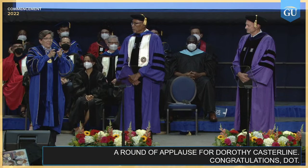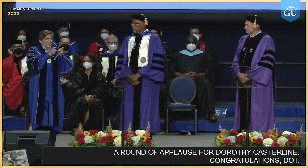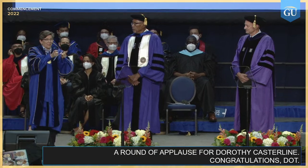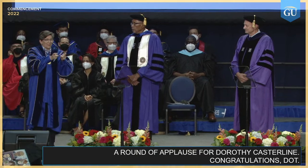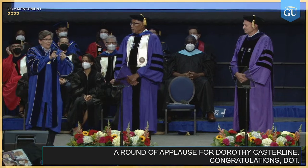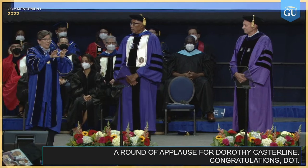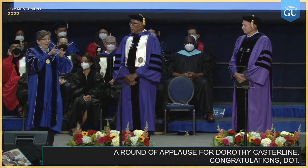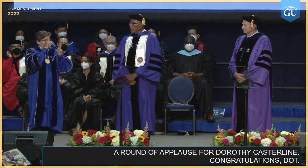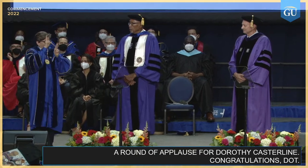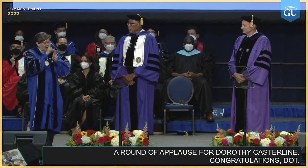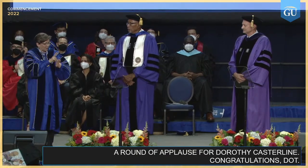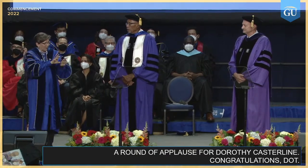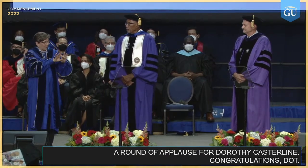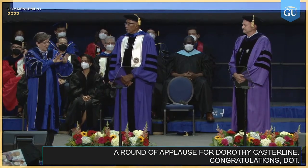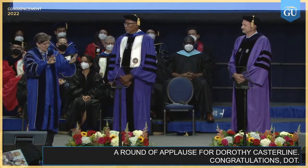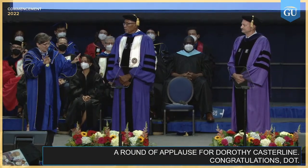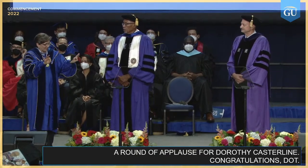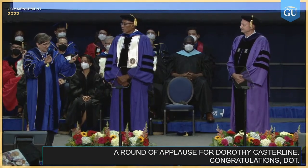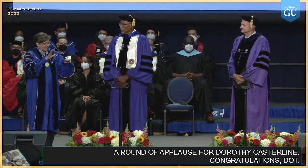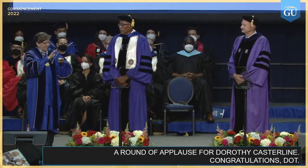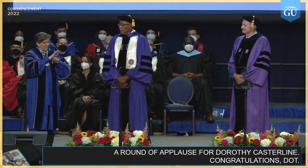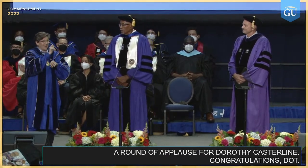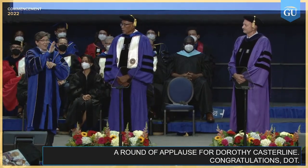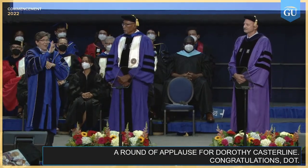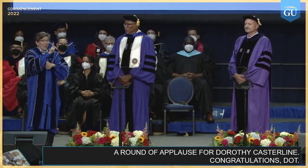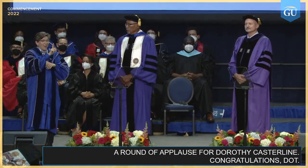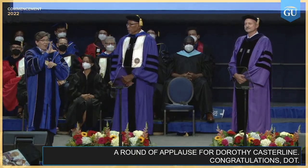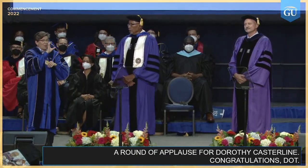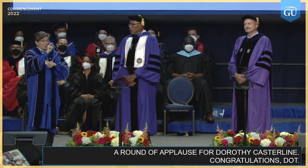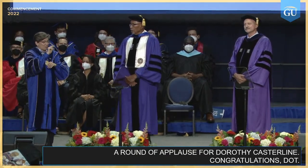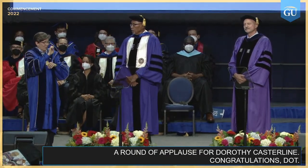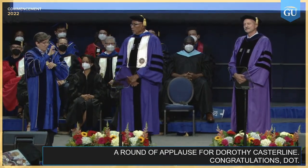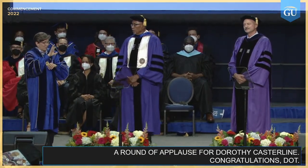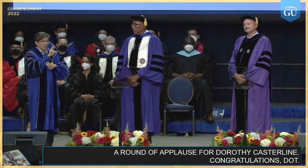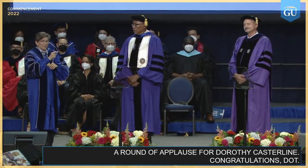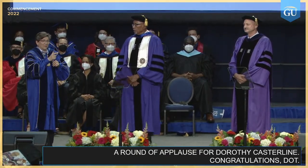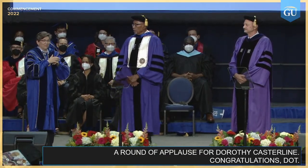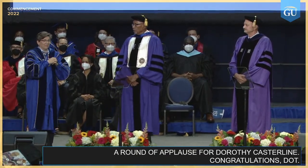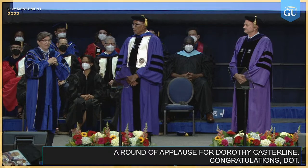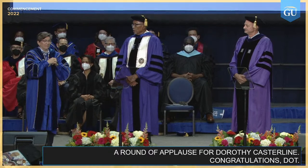We now will confer an honorary degree upon Carl Kronberg.